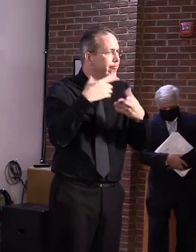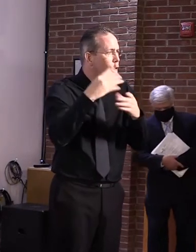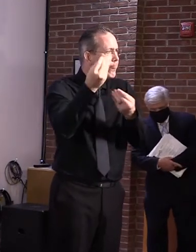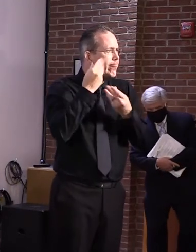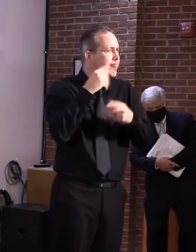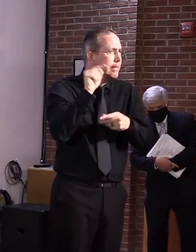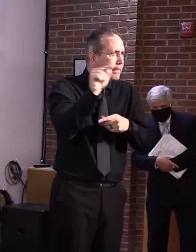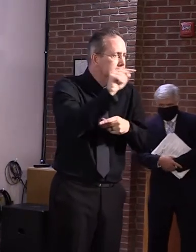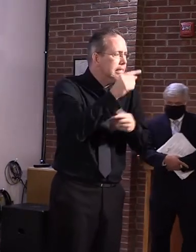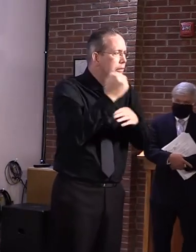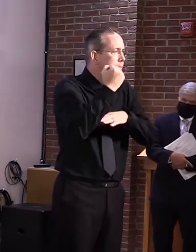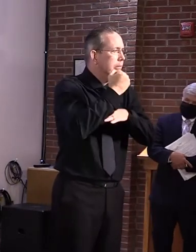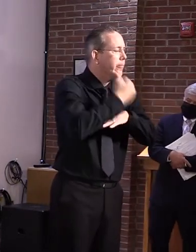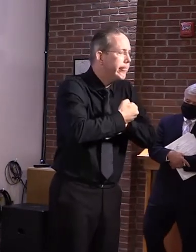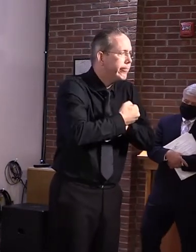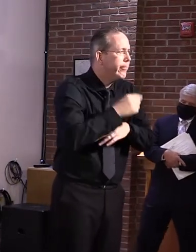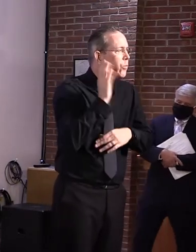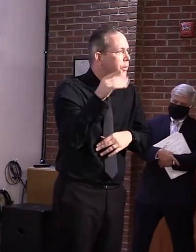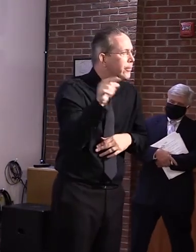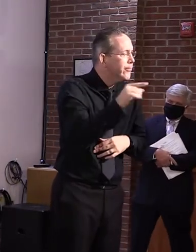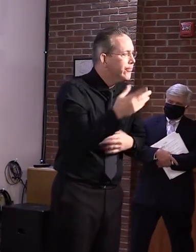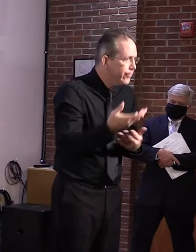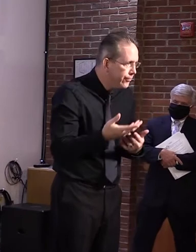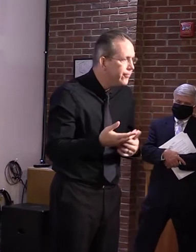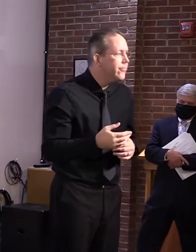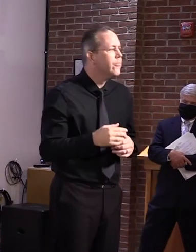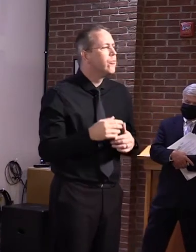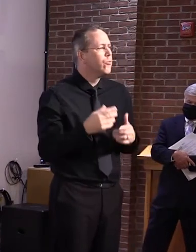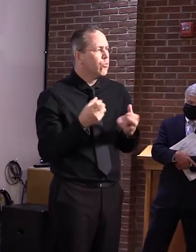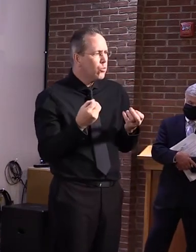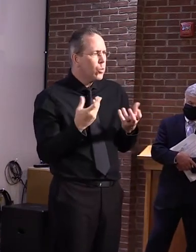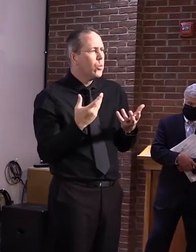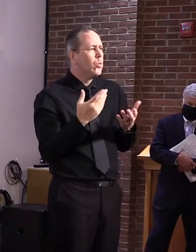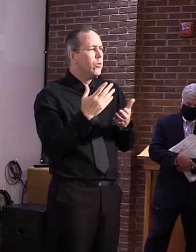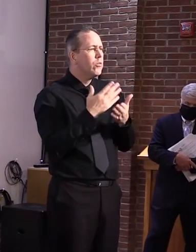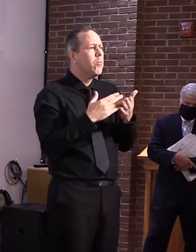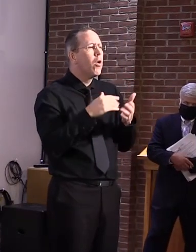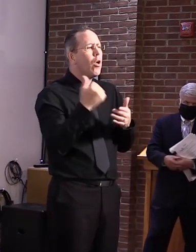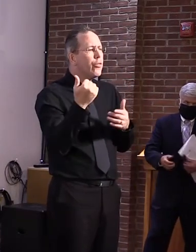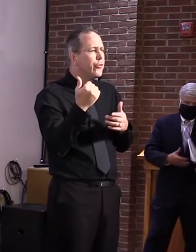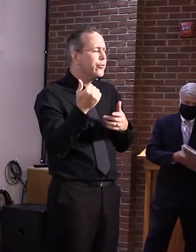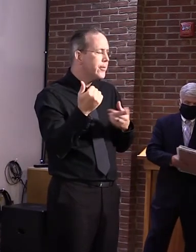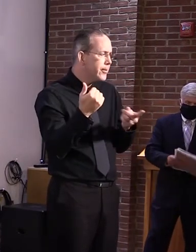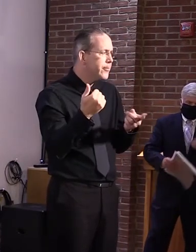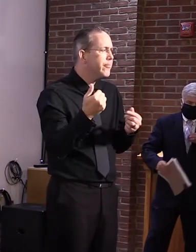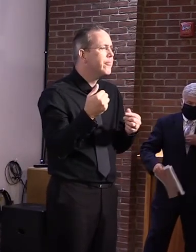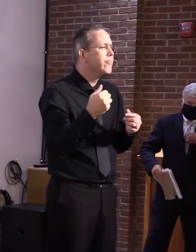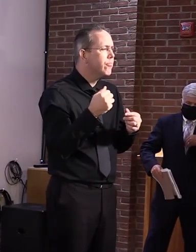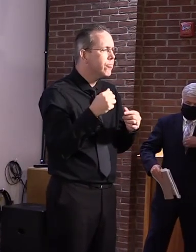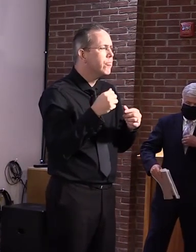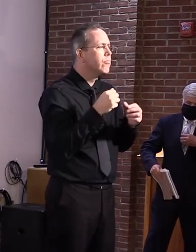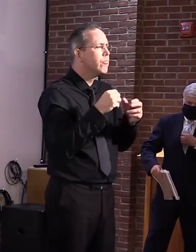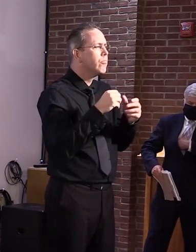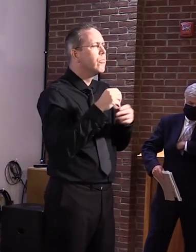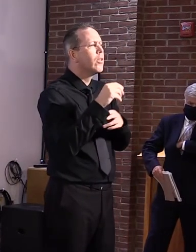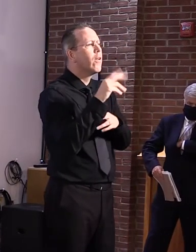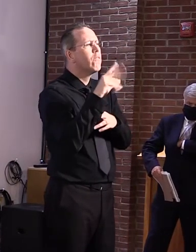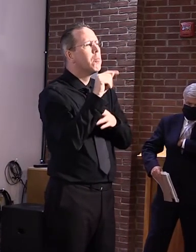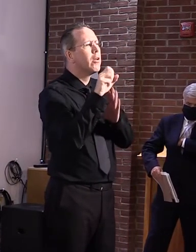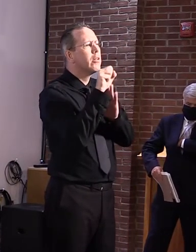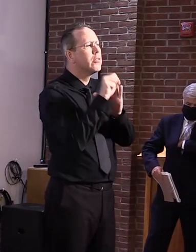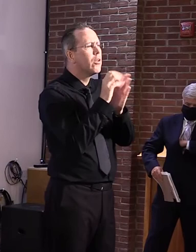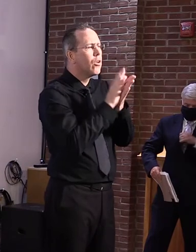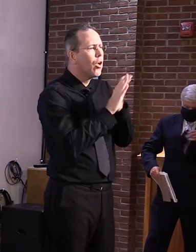very successful summer with 3,000 students taking courses right now. But I think even the data that